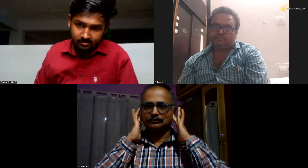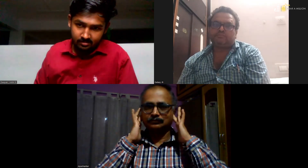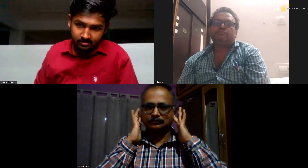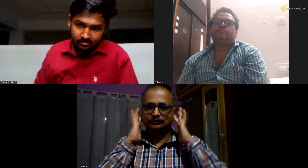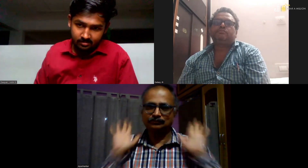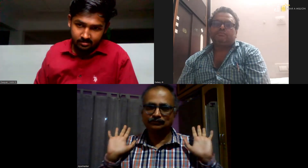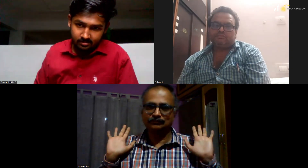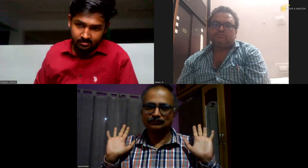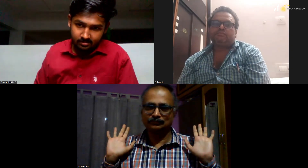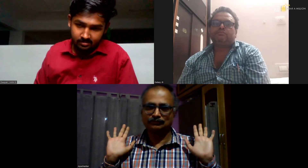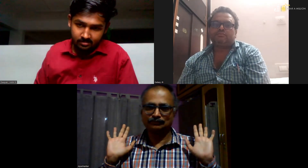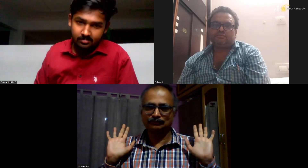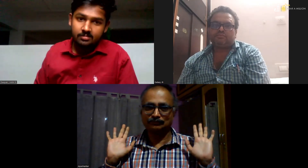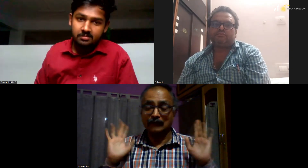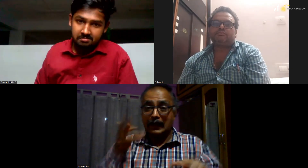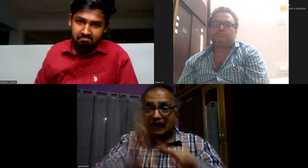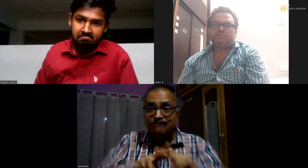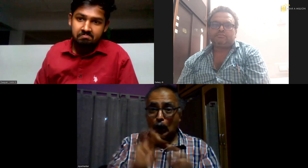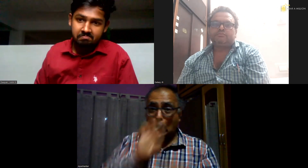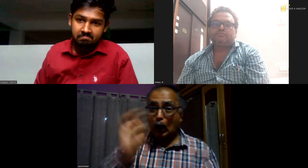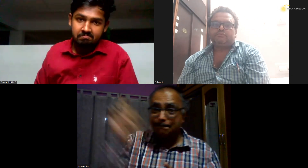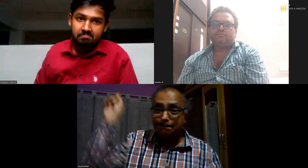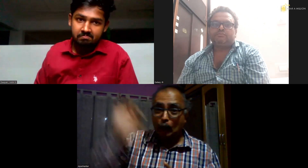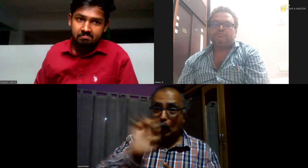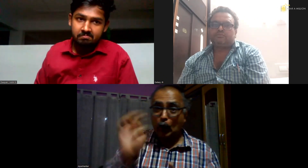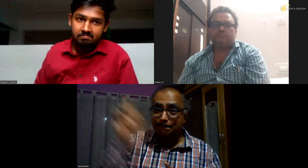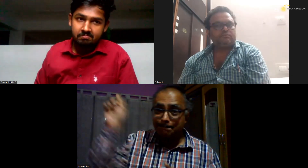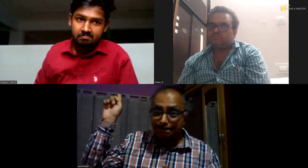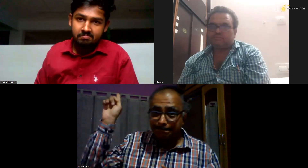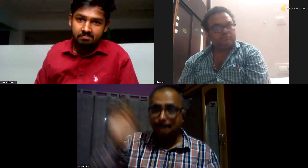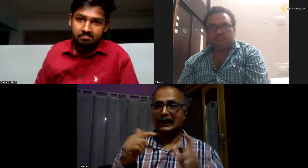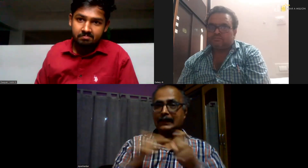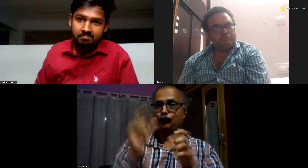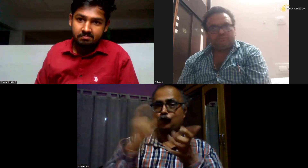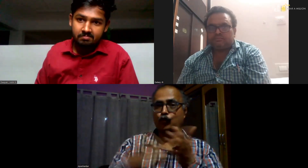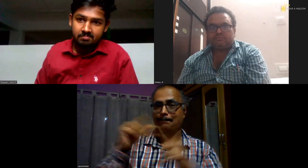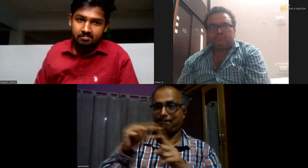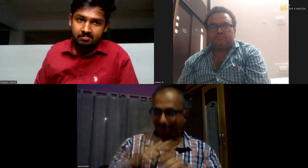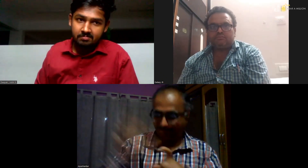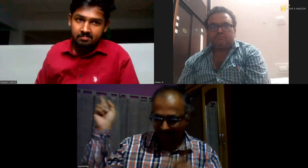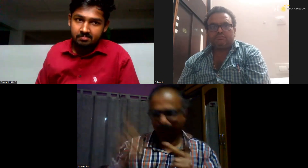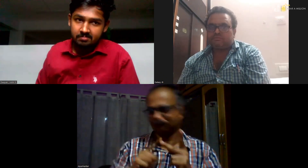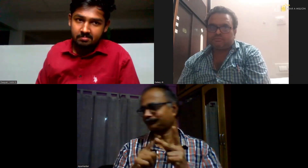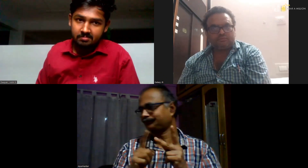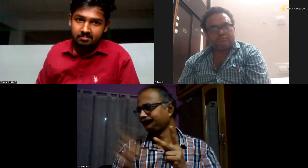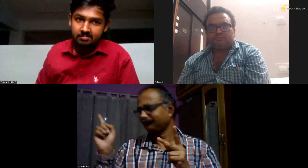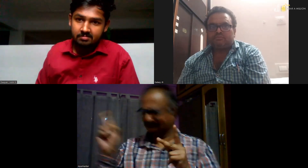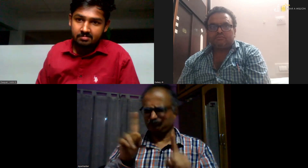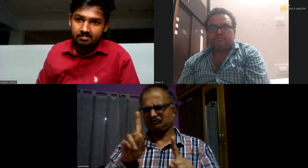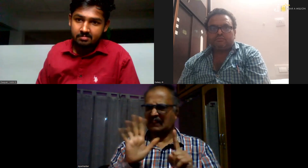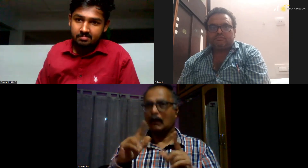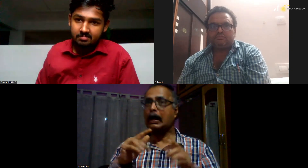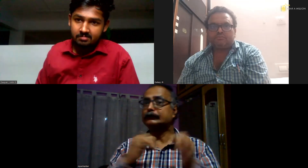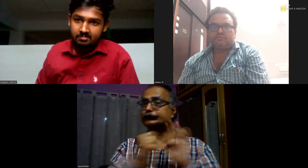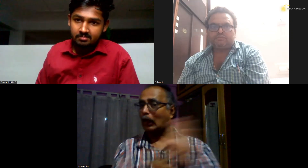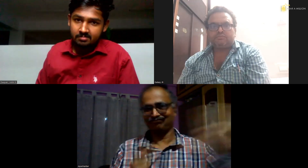of facilities, and that is not like ticketing and everything for the discount and everything. That is not my concern. It's